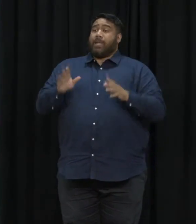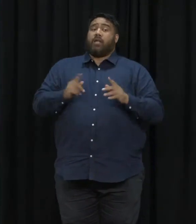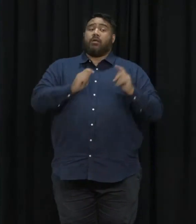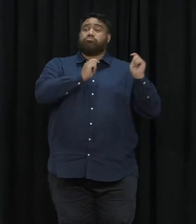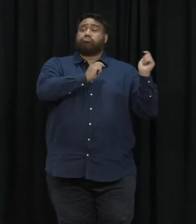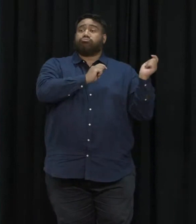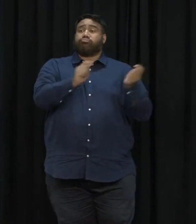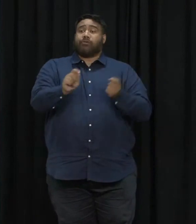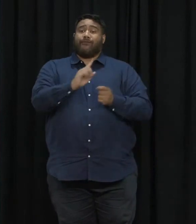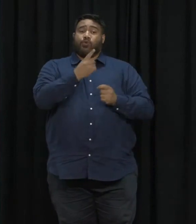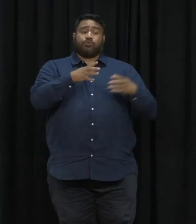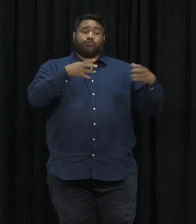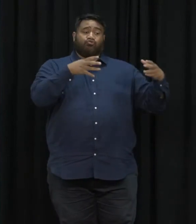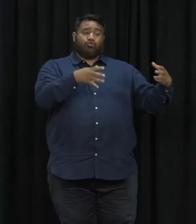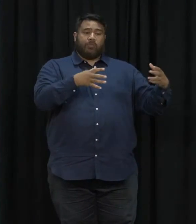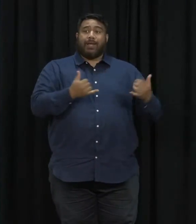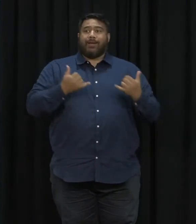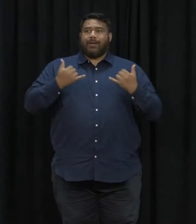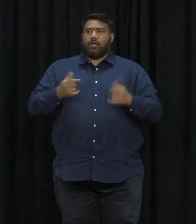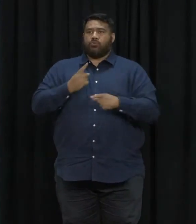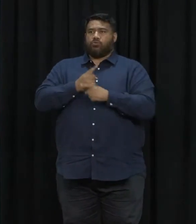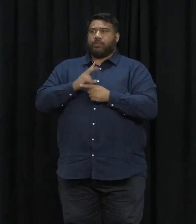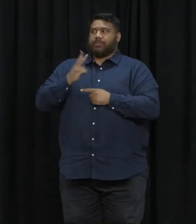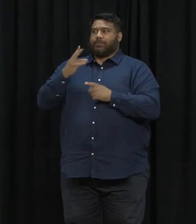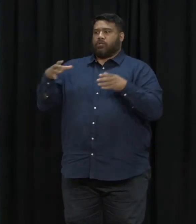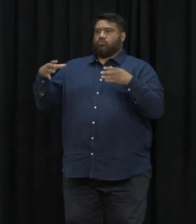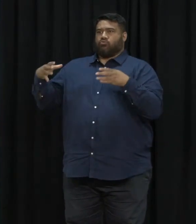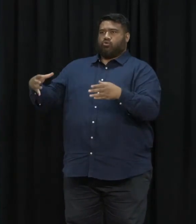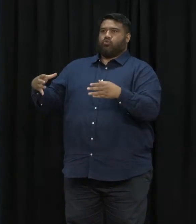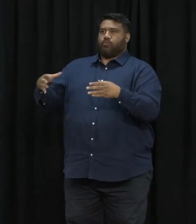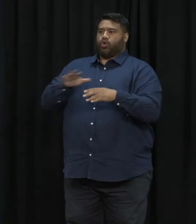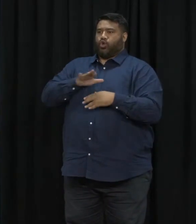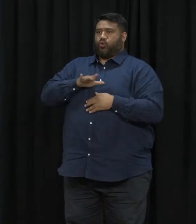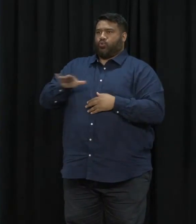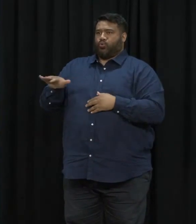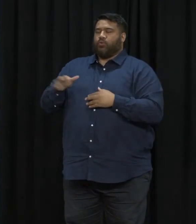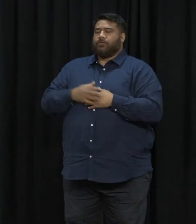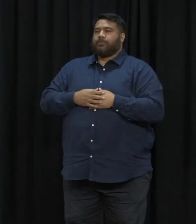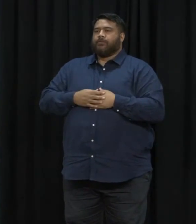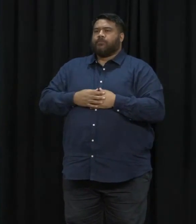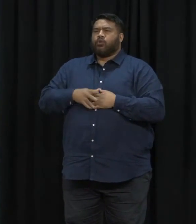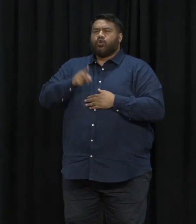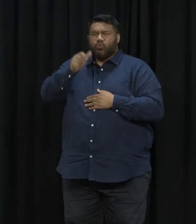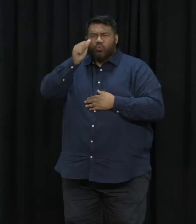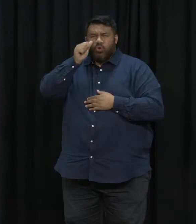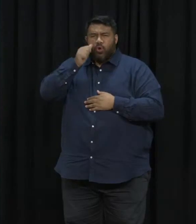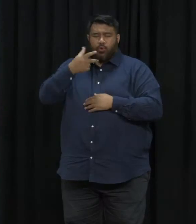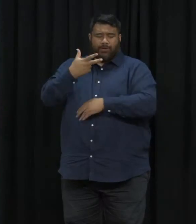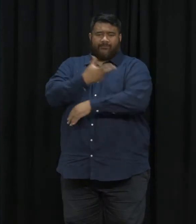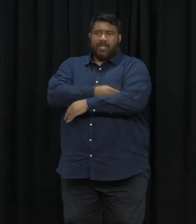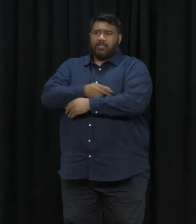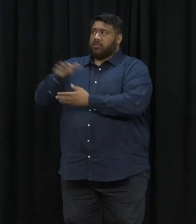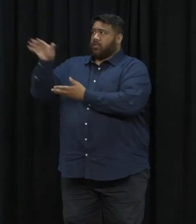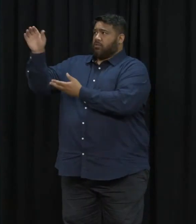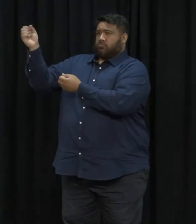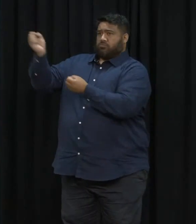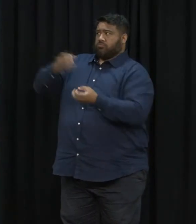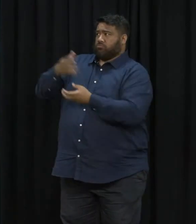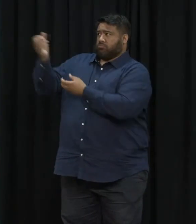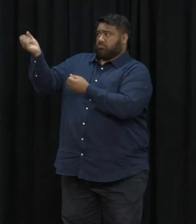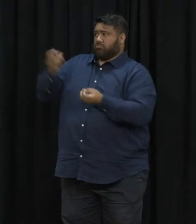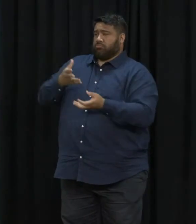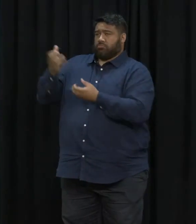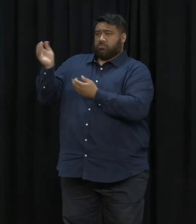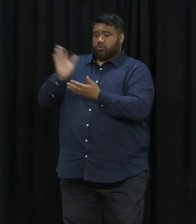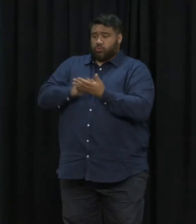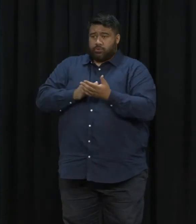decision-making program. As you know, we are receiving shipments of vaccine that enables us to approve cohorts that